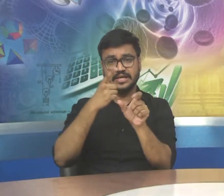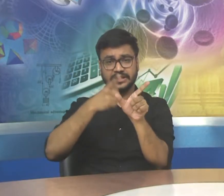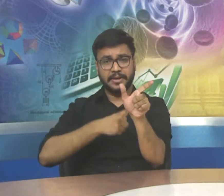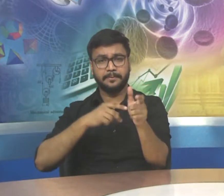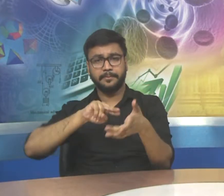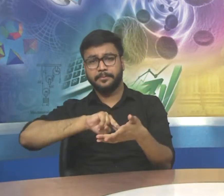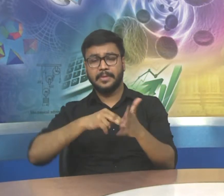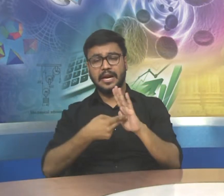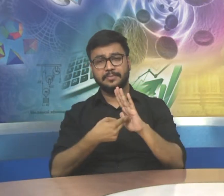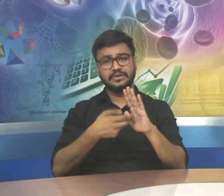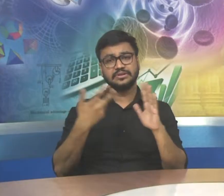Energy.